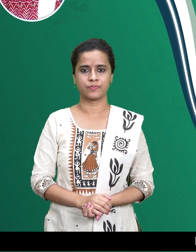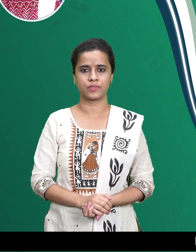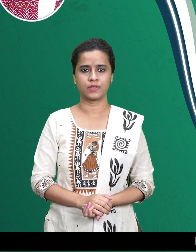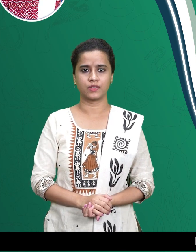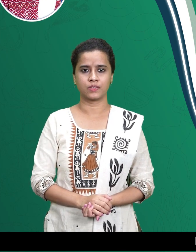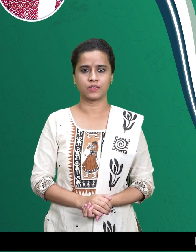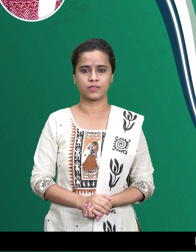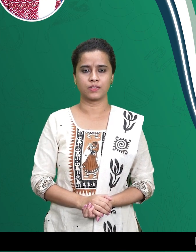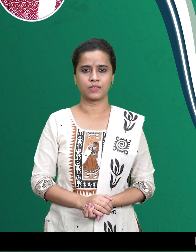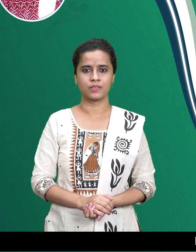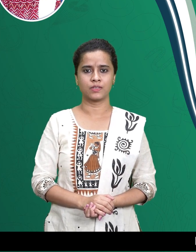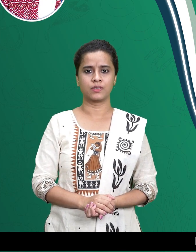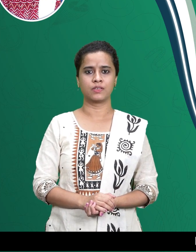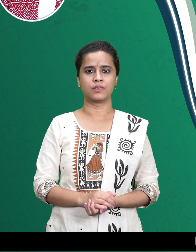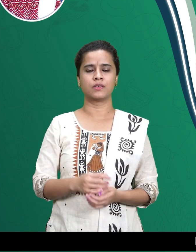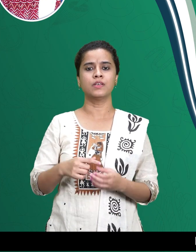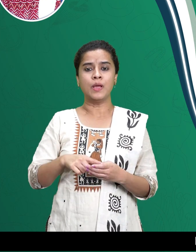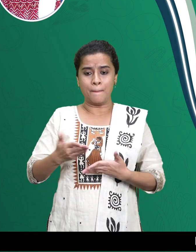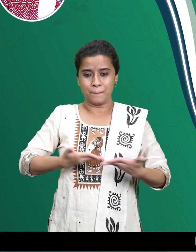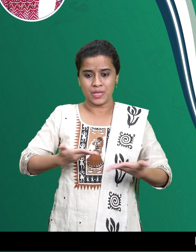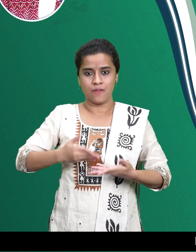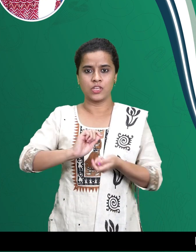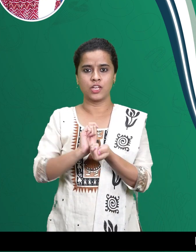Exaggregations in behaviour